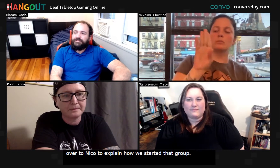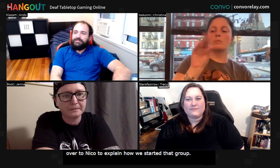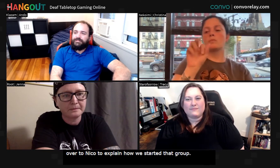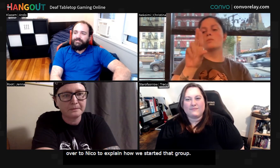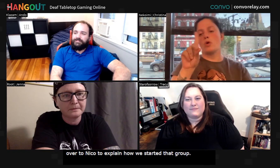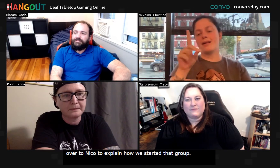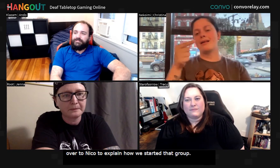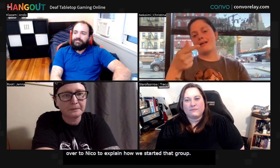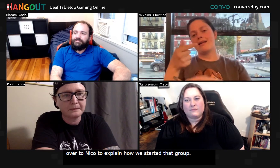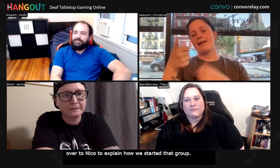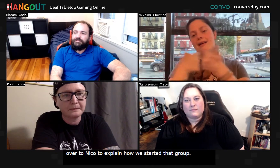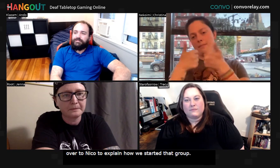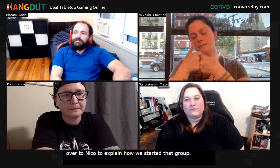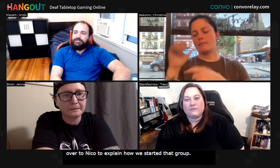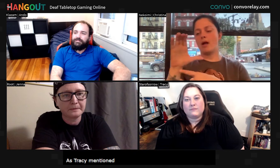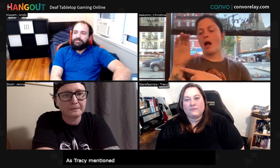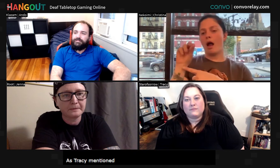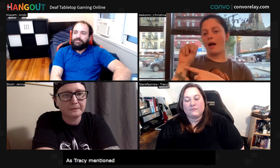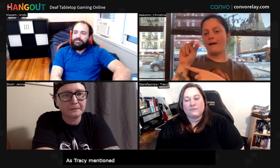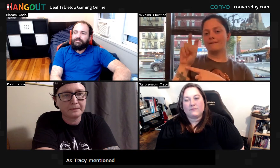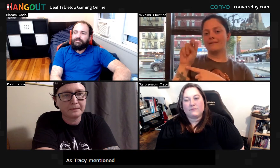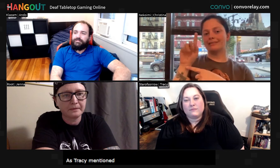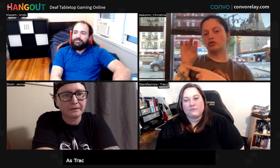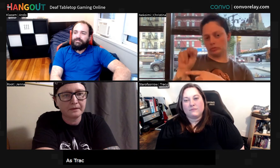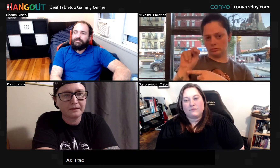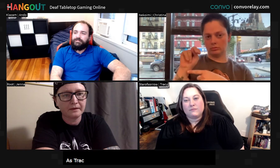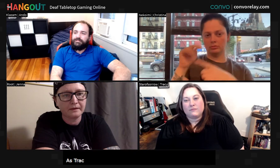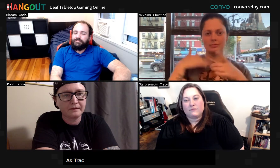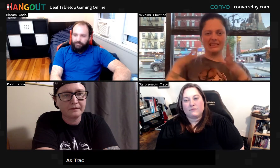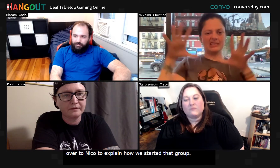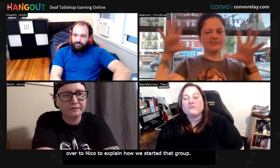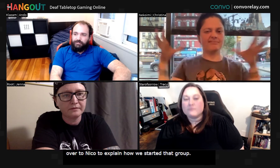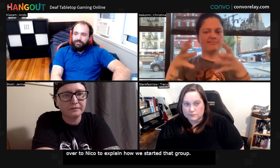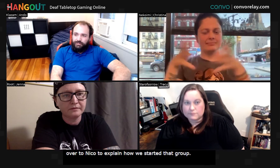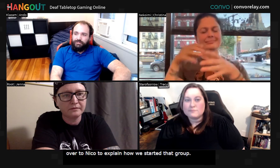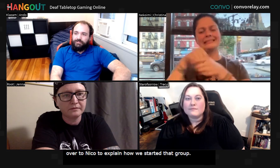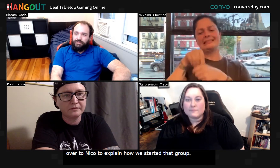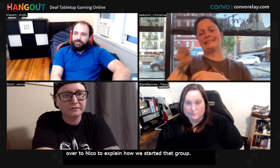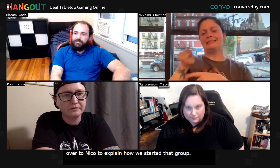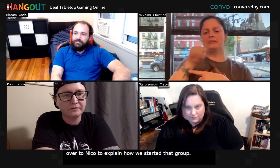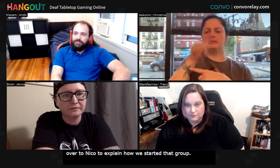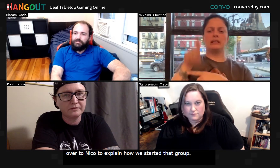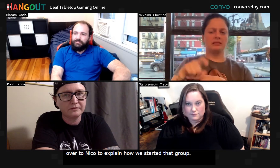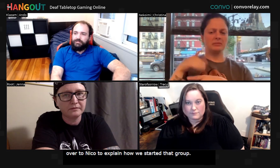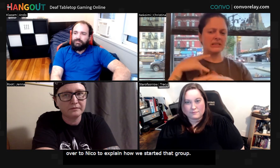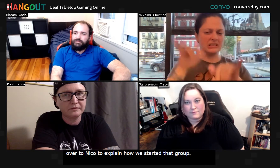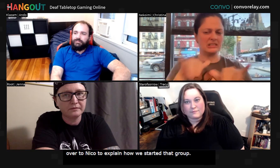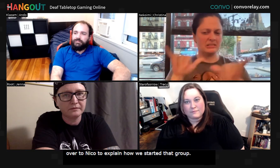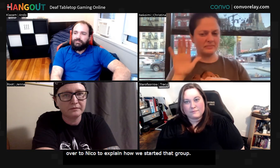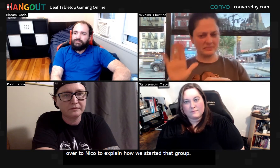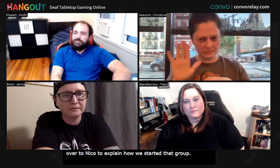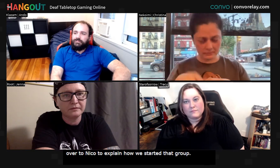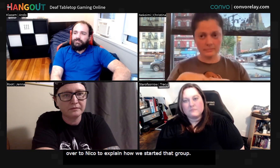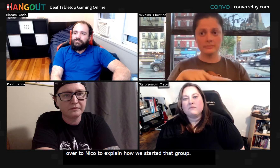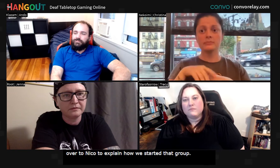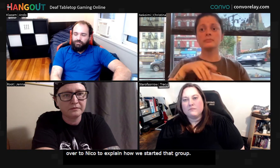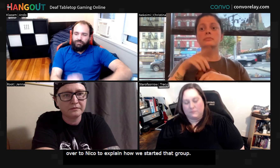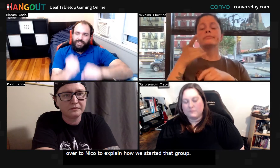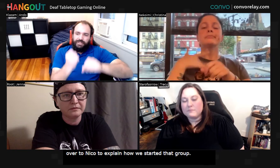which is the Deaf Board Games Convention that is typically in Texas,